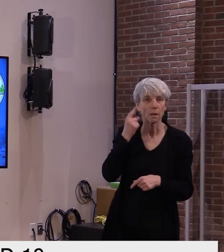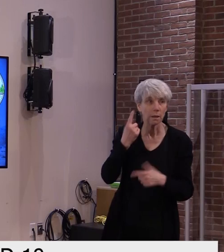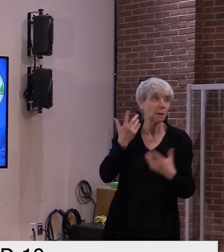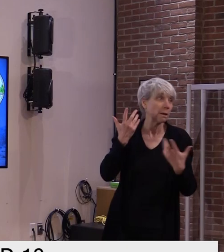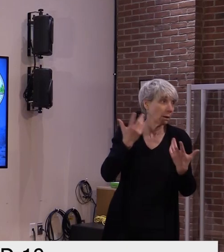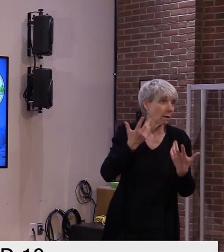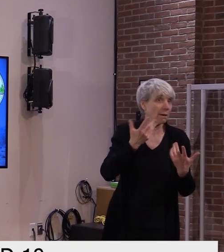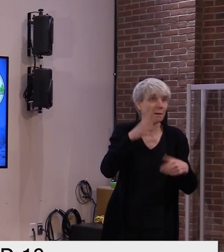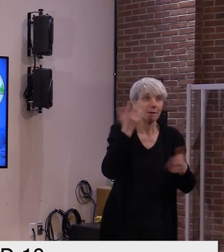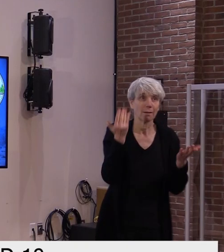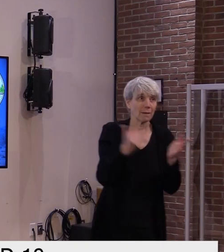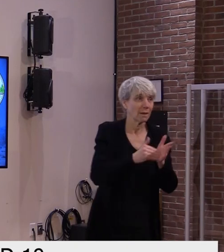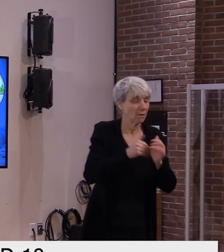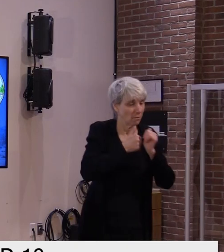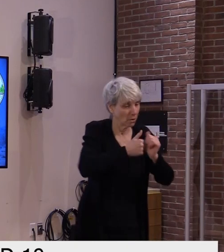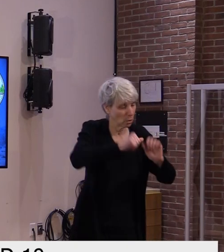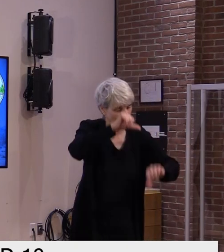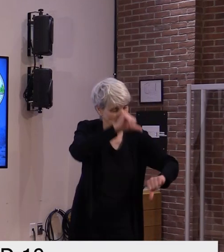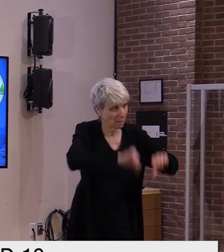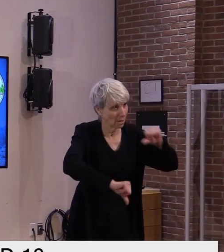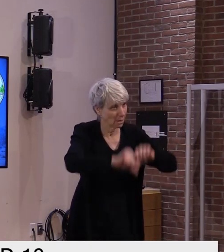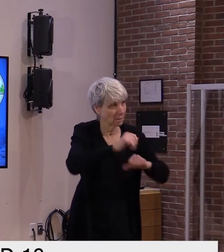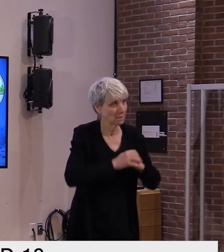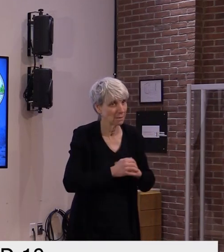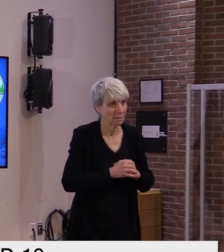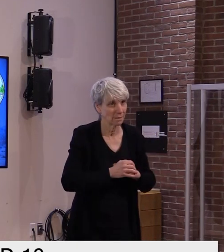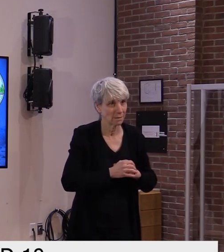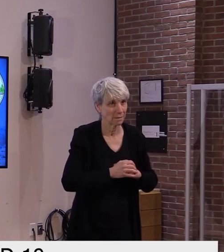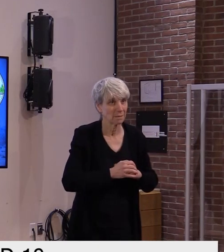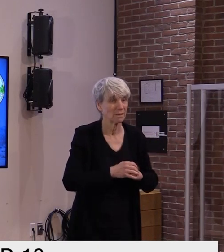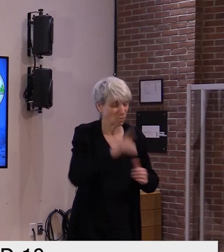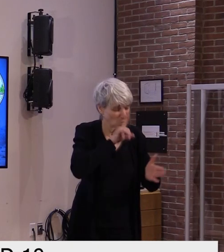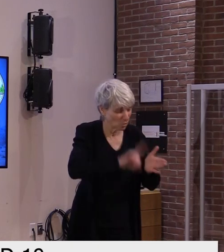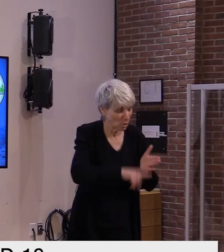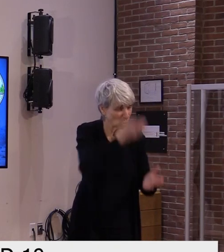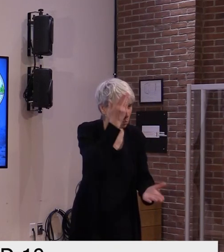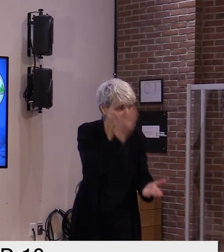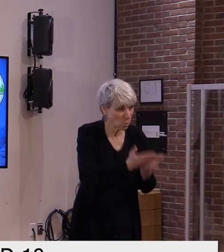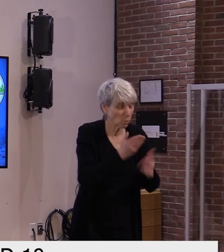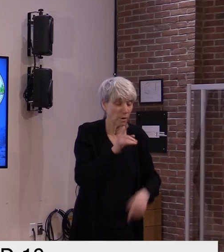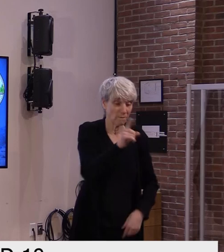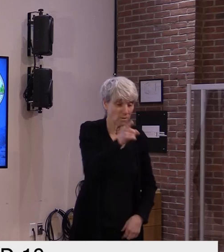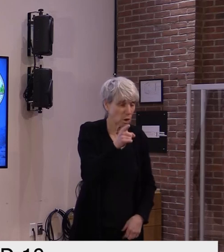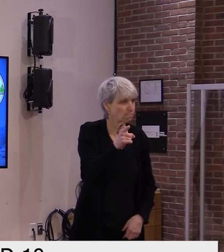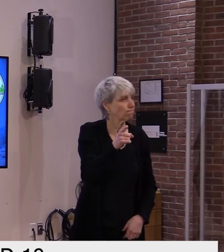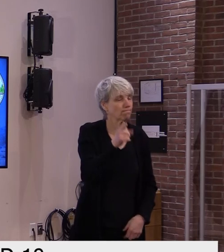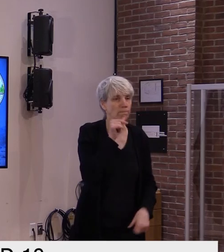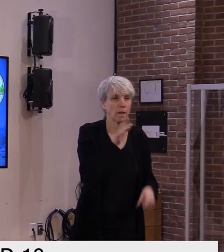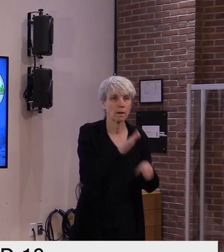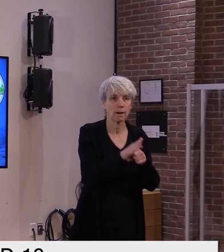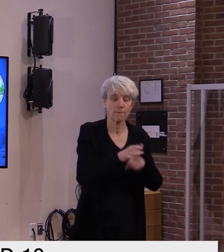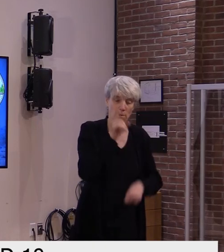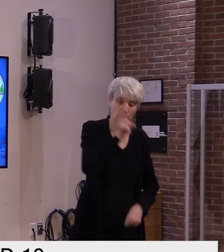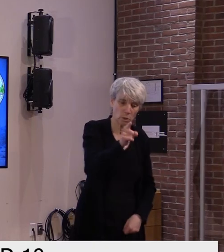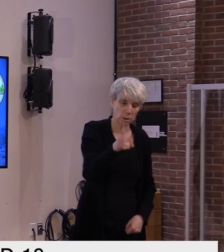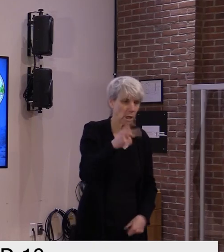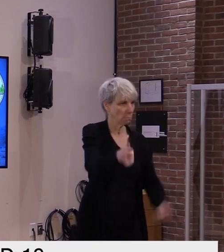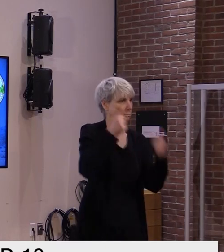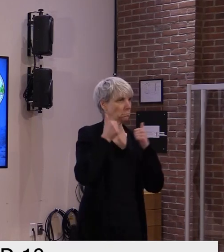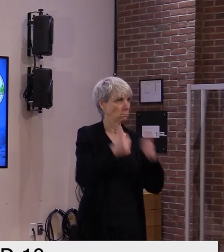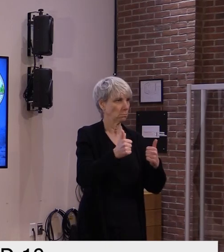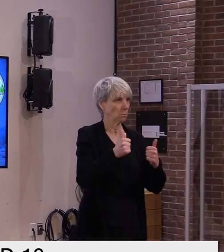science. If we're going to believe in the efficacy of the vaccine, we should use it the way it was used in the studies that